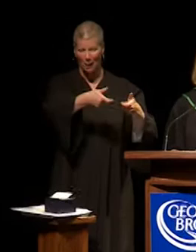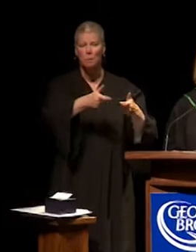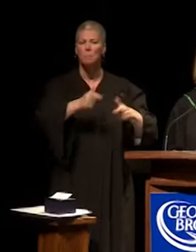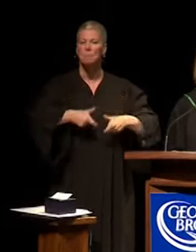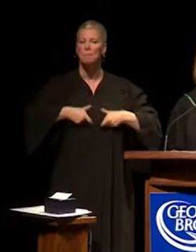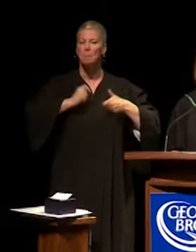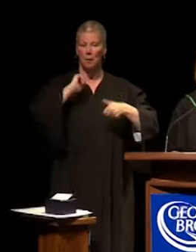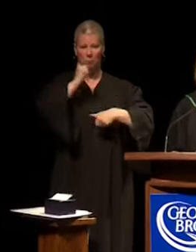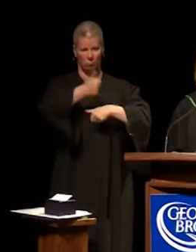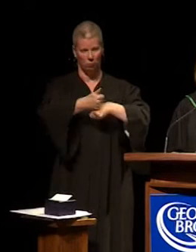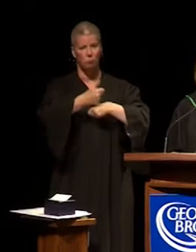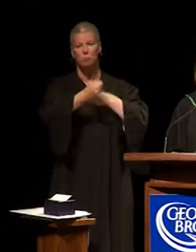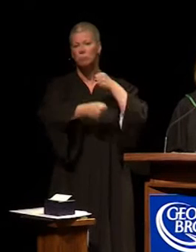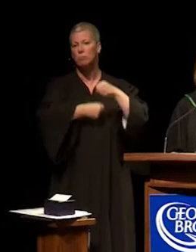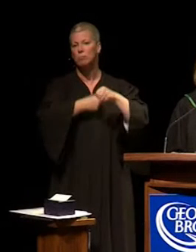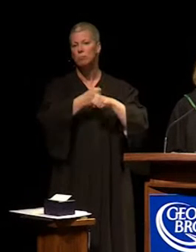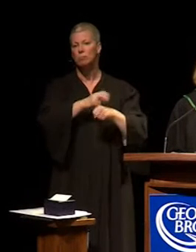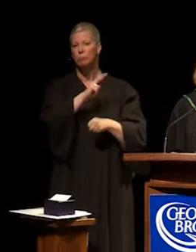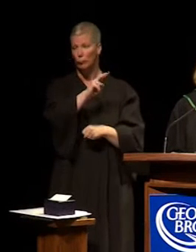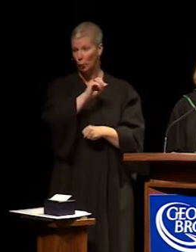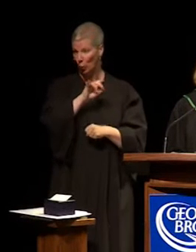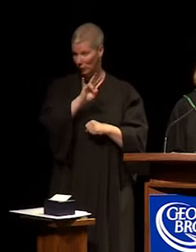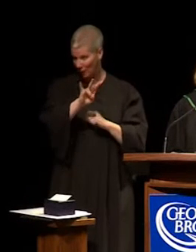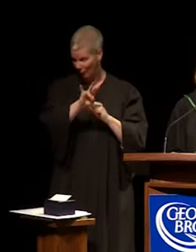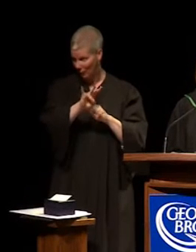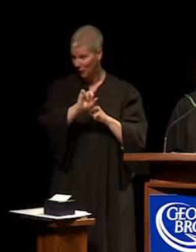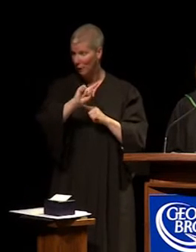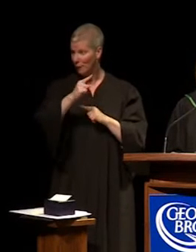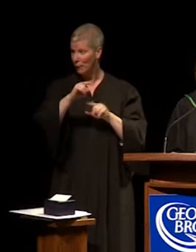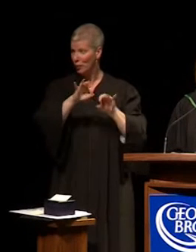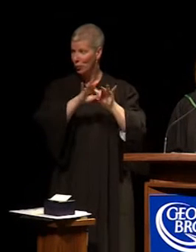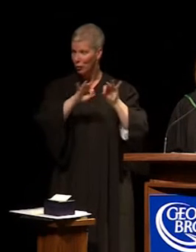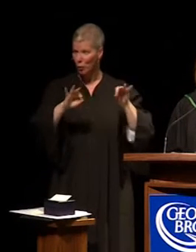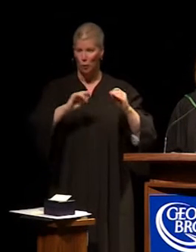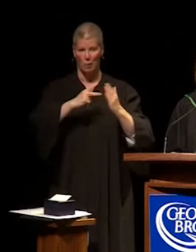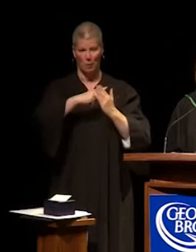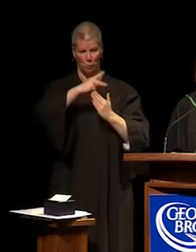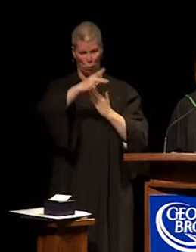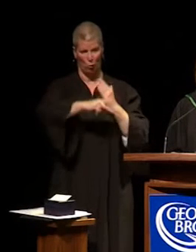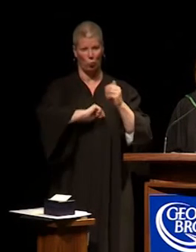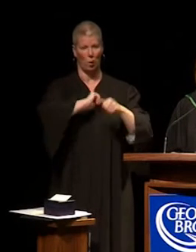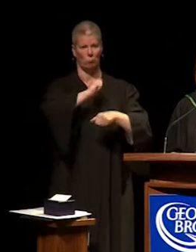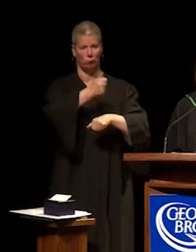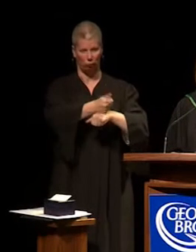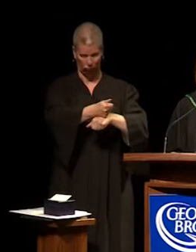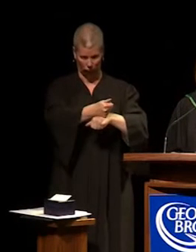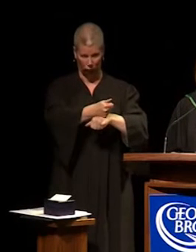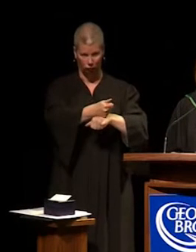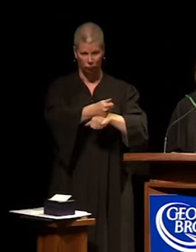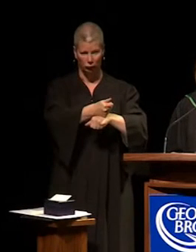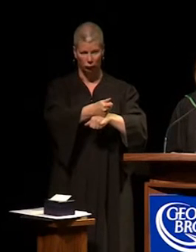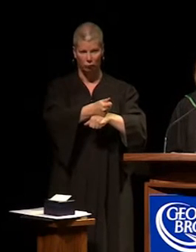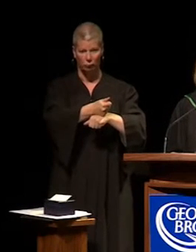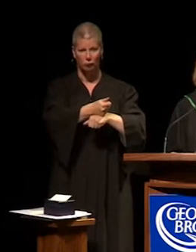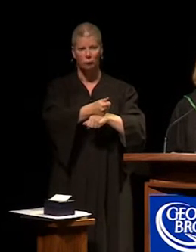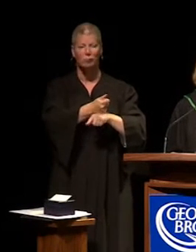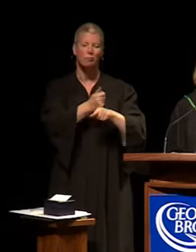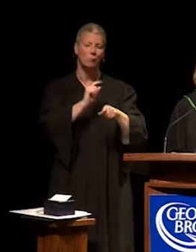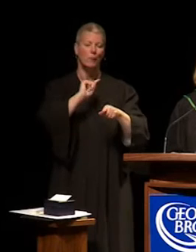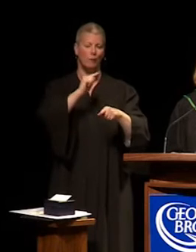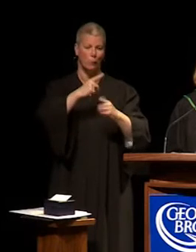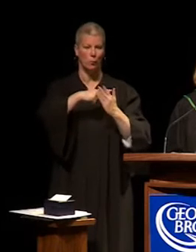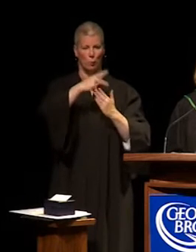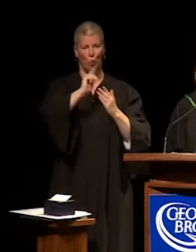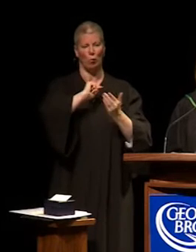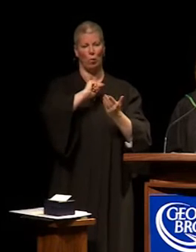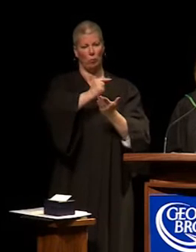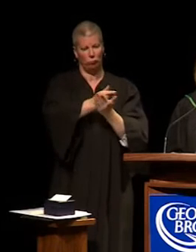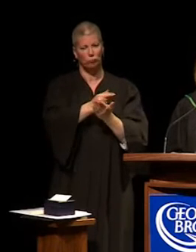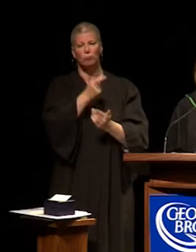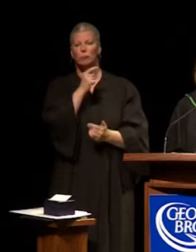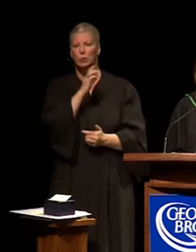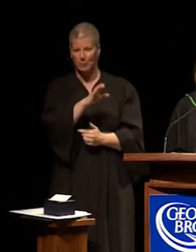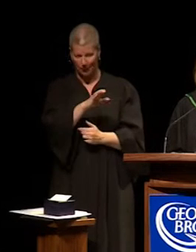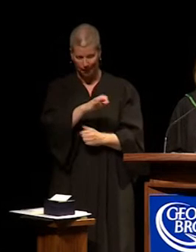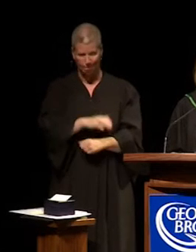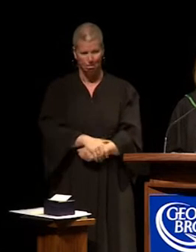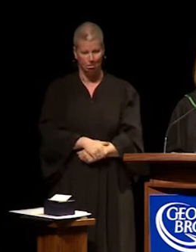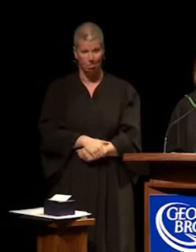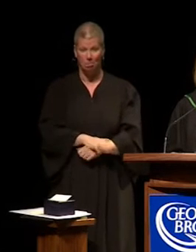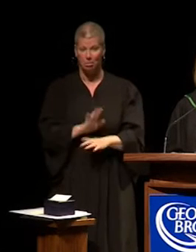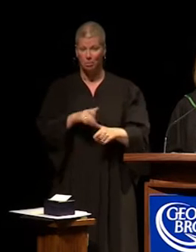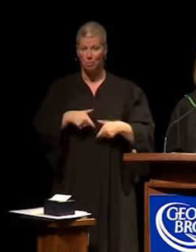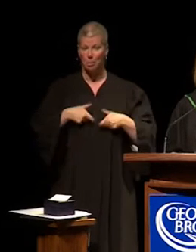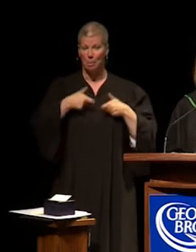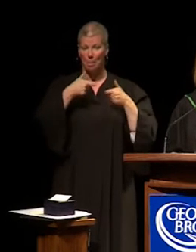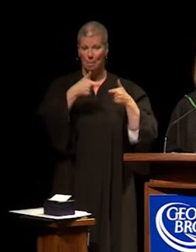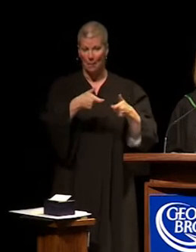in 2007 when the first degree programs were programs graduated from George Brown College. The medal